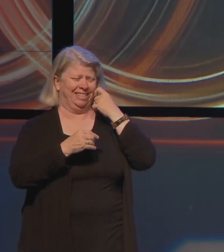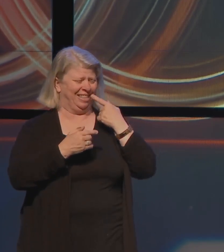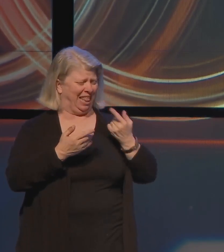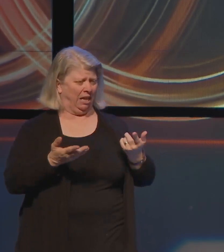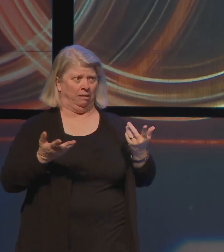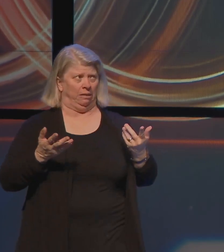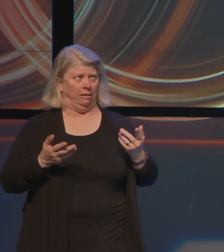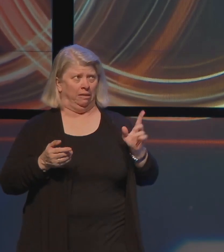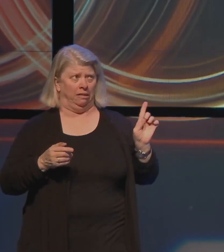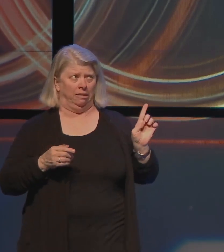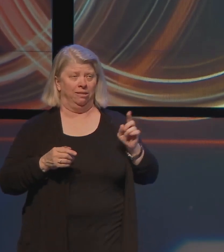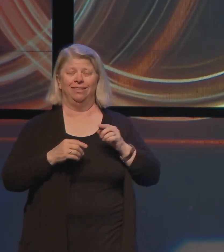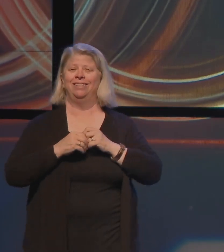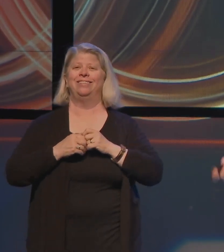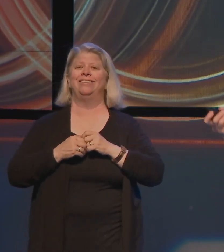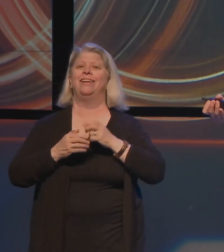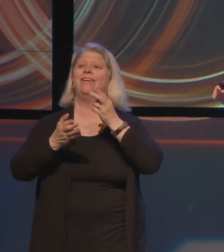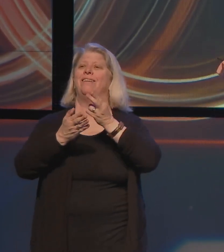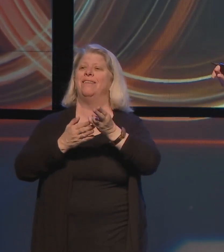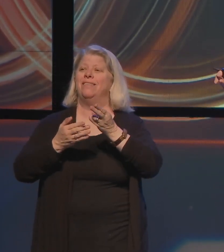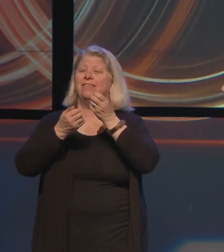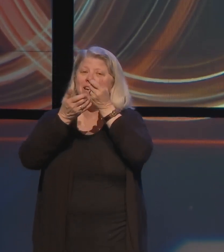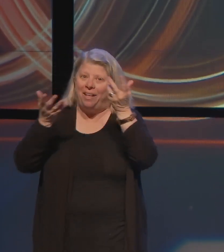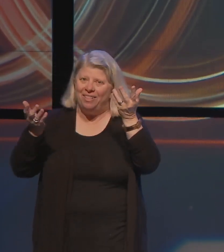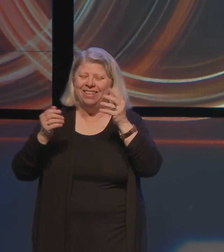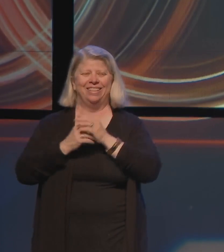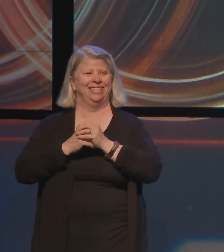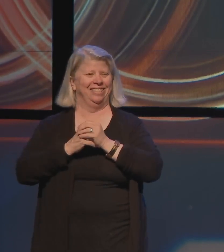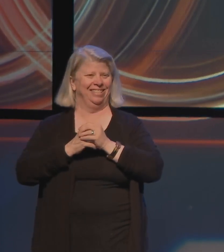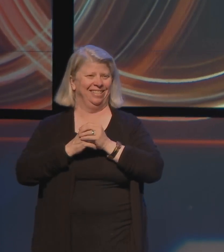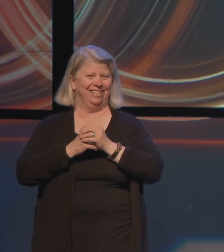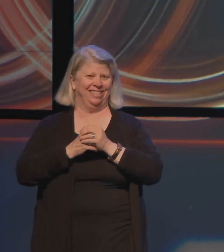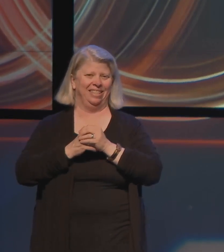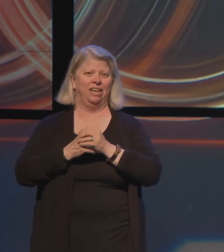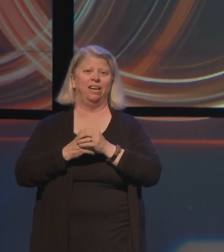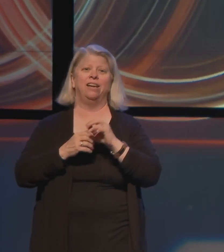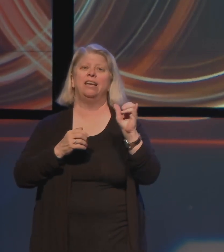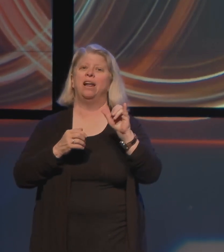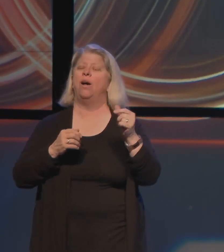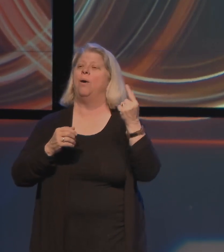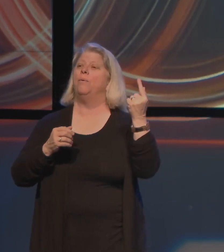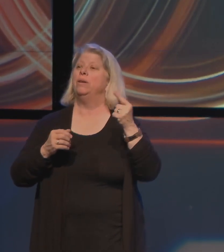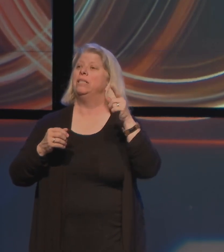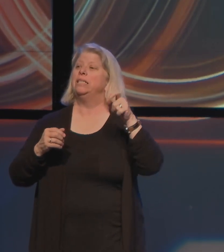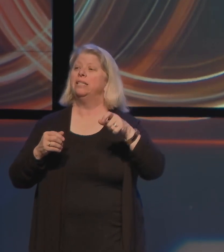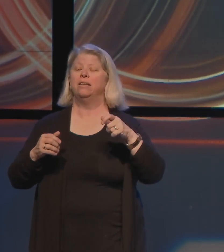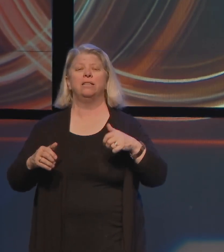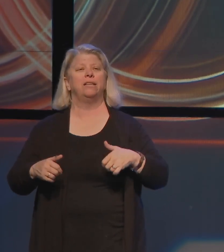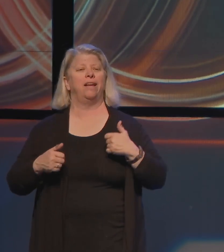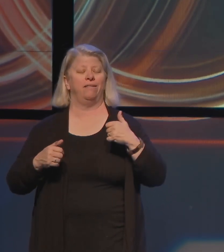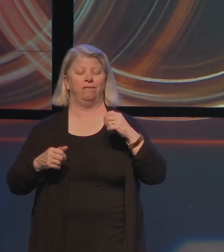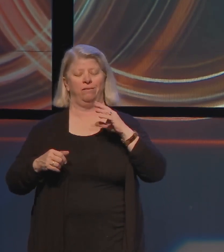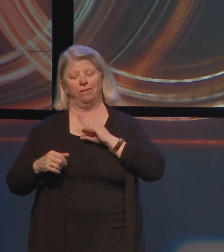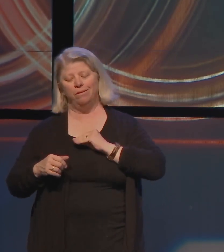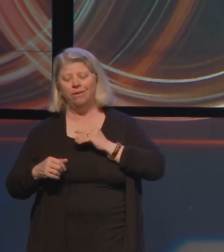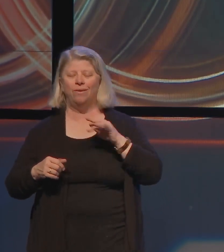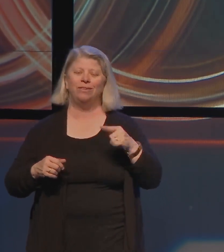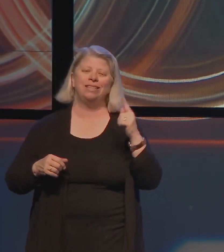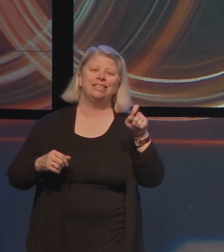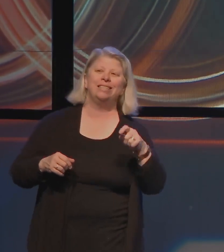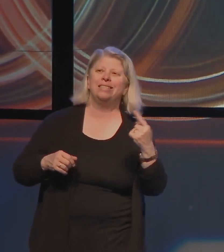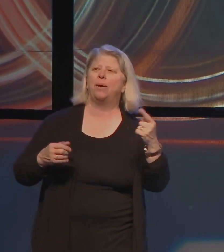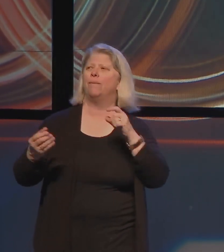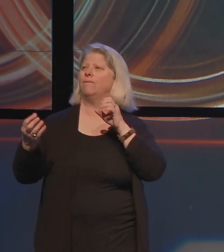gosh. I'm just a truth teller. But I always need, I have such low self-esteem. I always needed